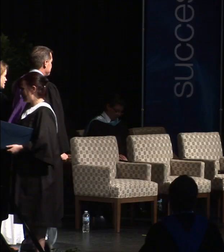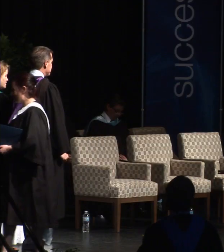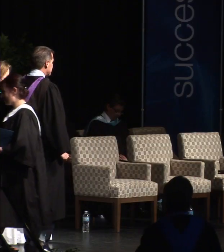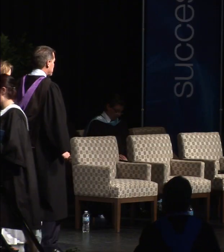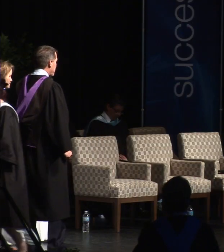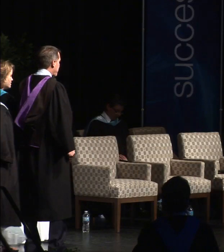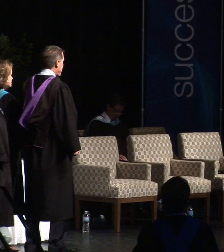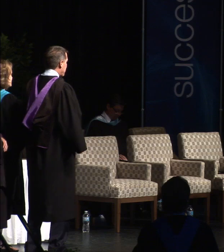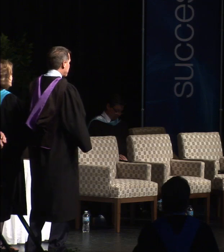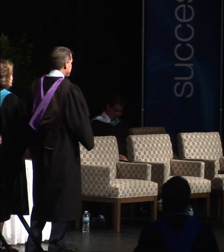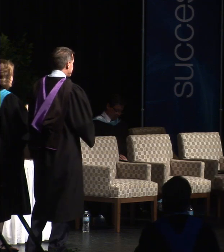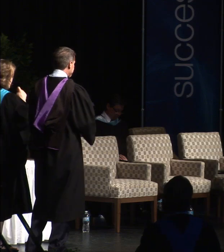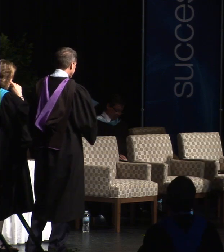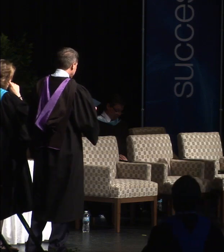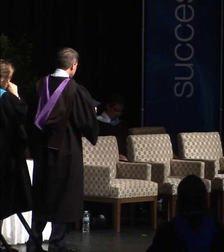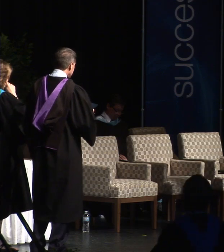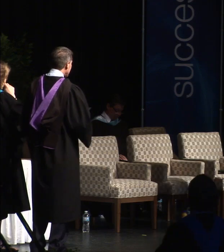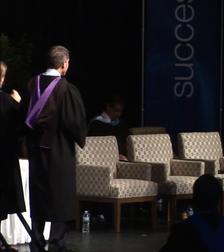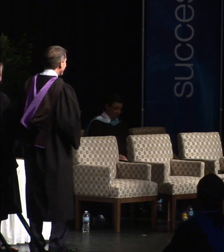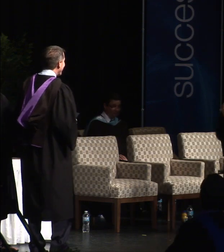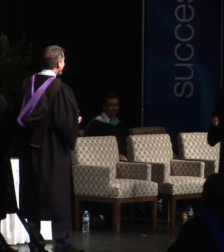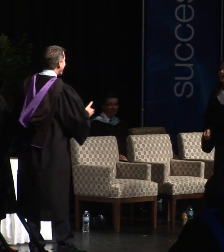Carolyn Louise Habel.